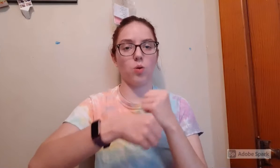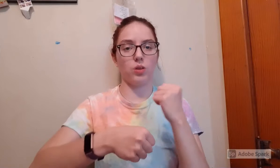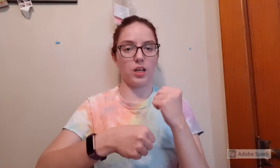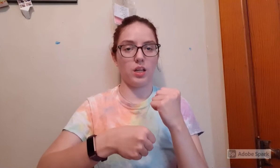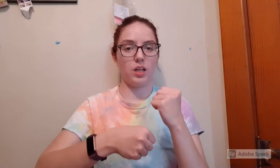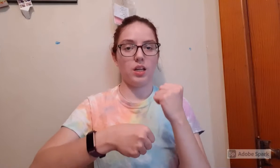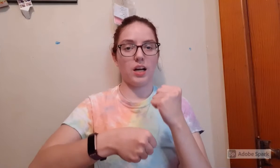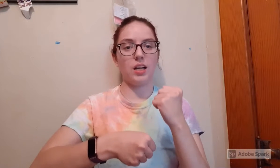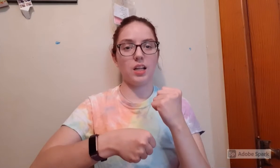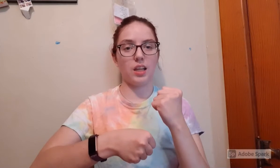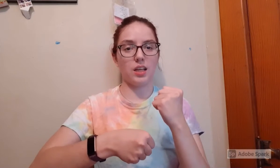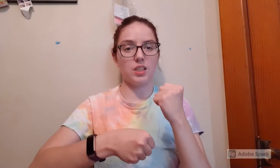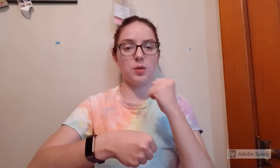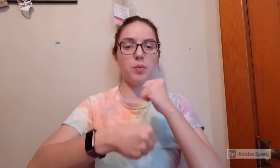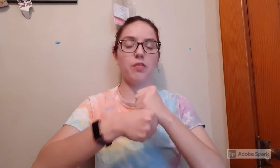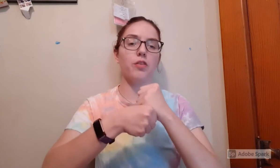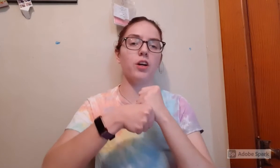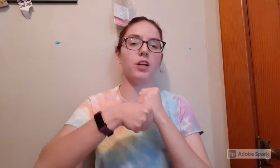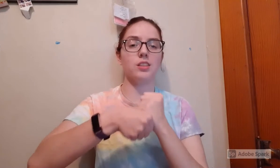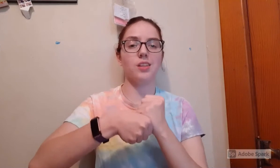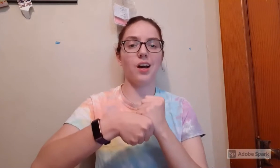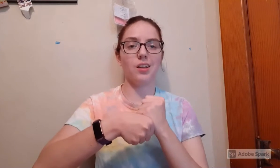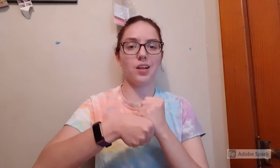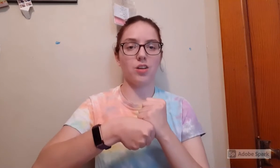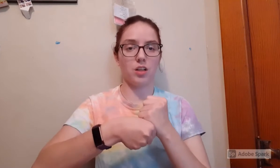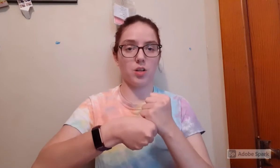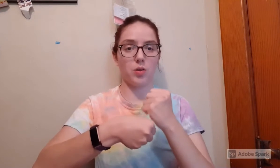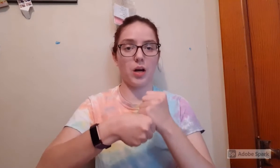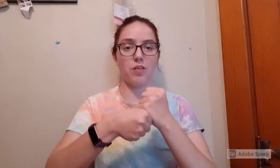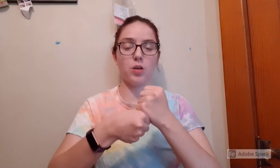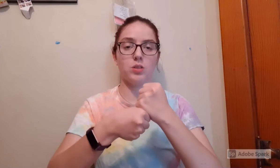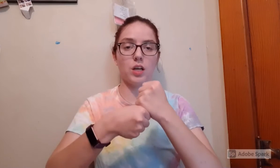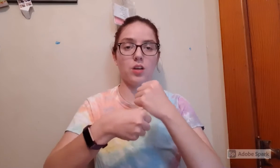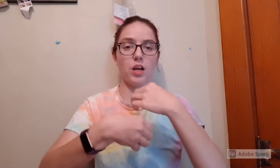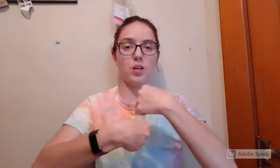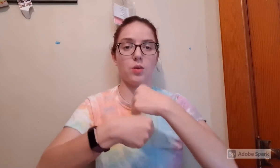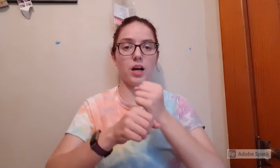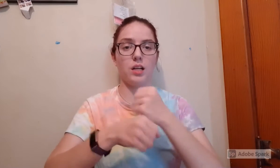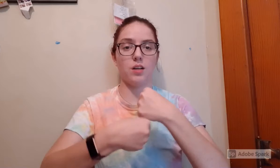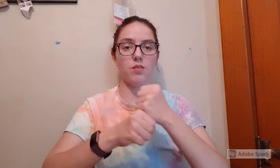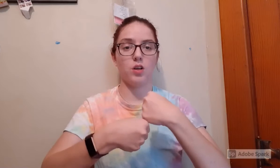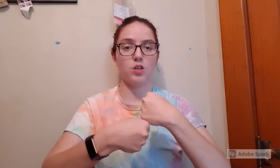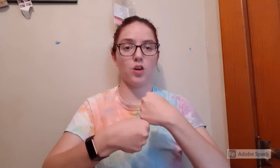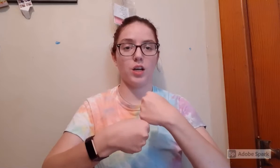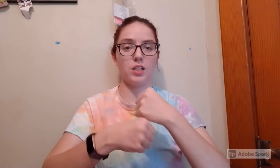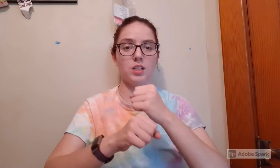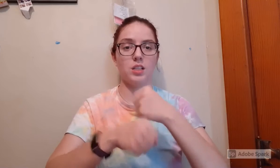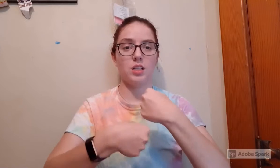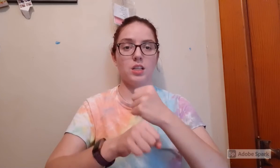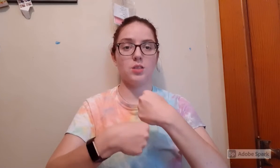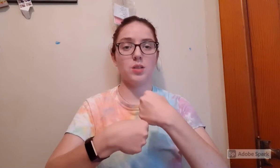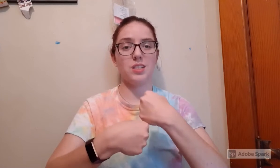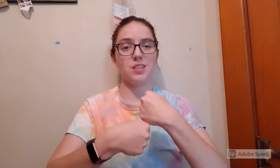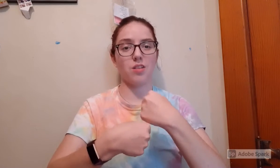it kind of like this, but for the sign that you're gonna do, you have it close together and you kind of turn it. So this is